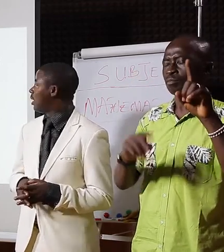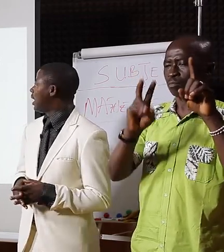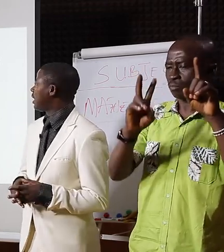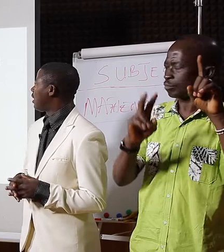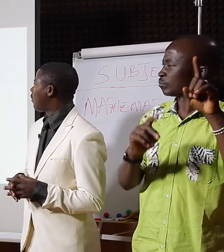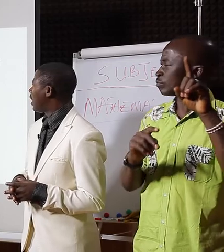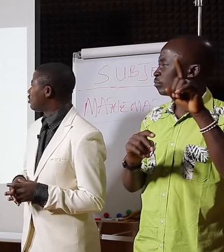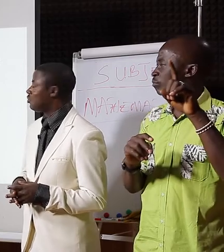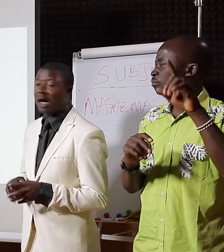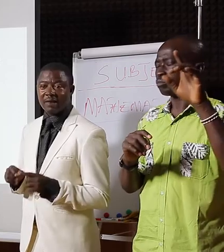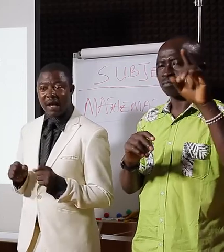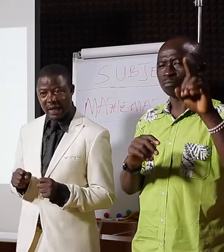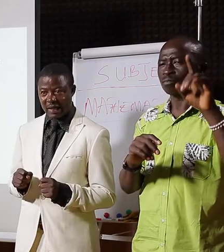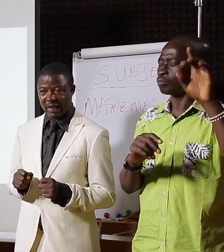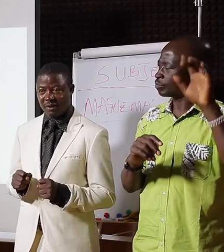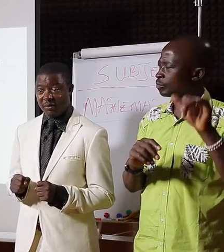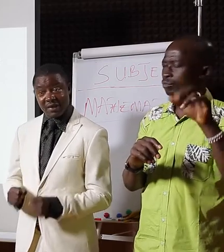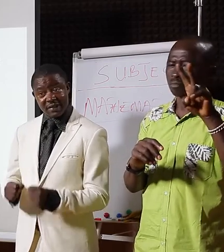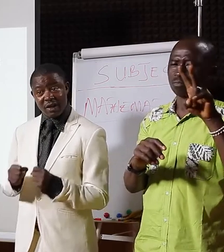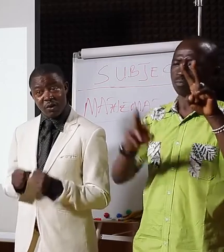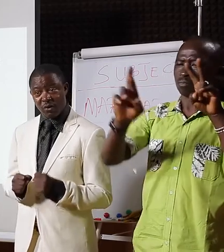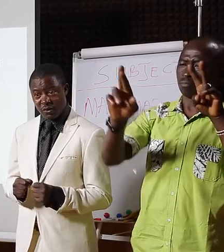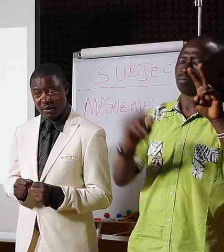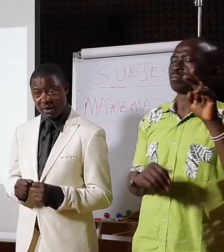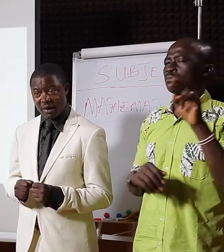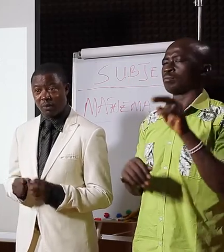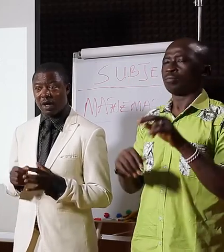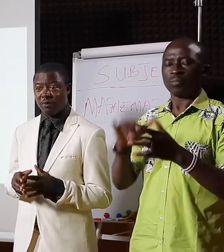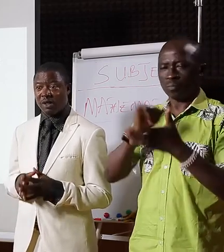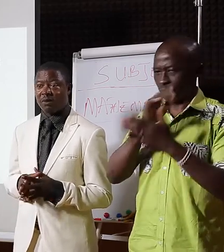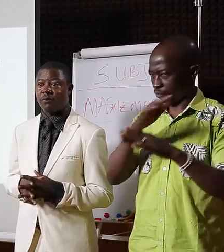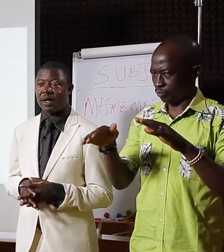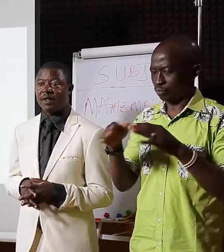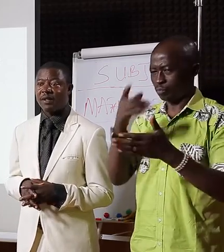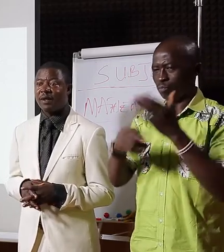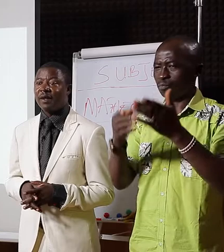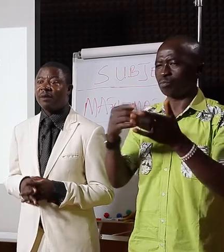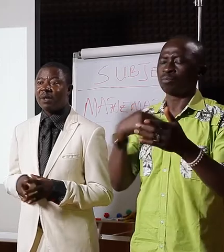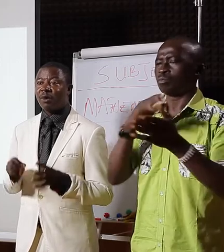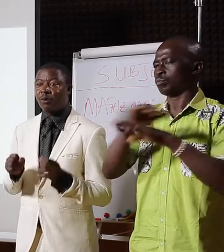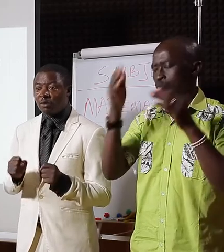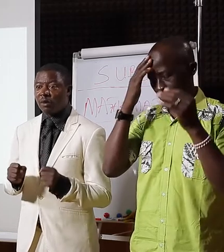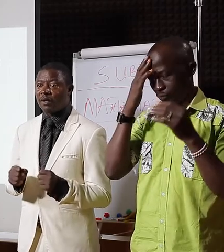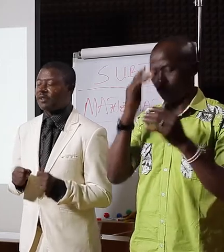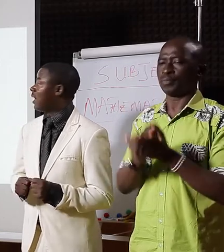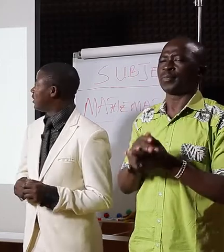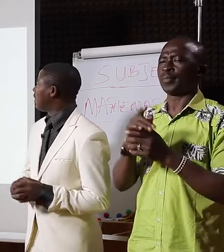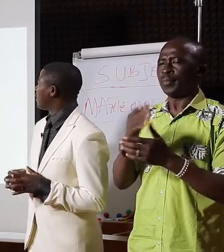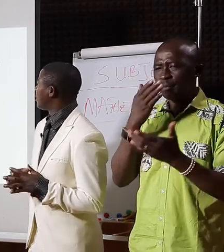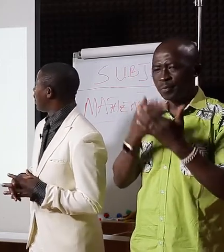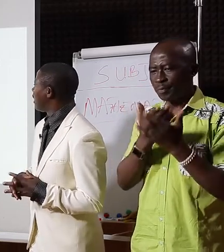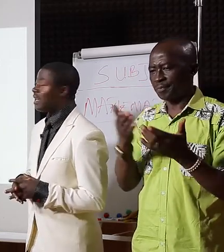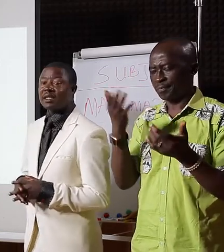2, and then y2 as r, which is the unknown, and we are expected to find it. But the good story is